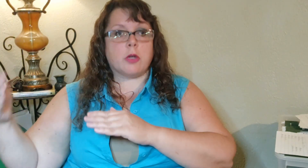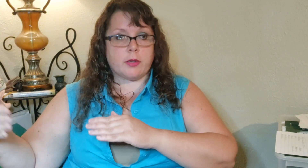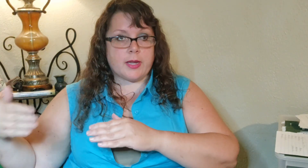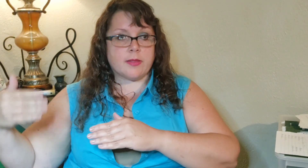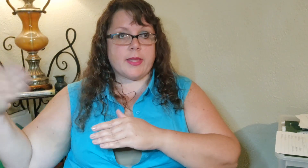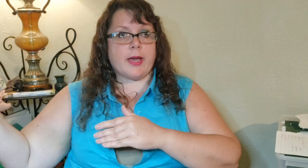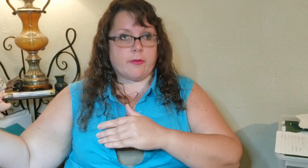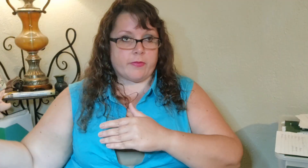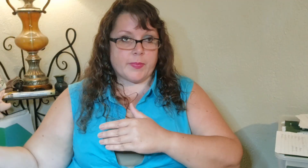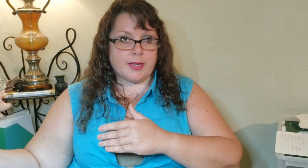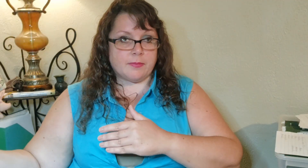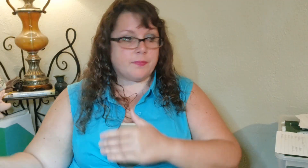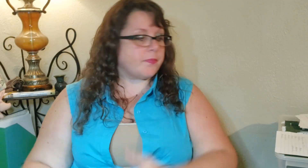go down the alphabet.